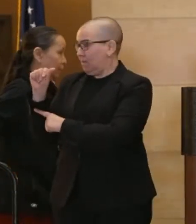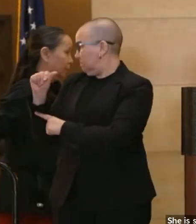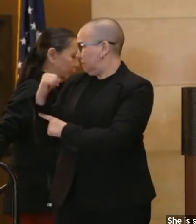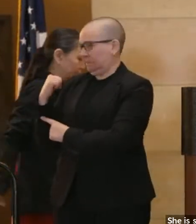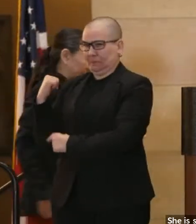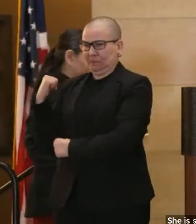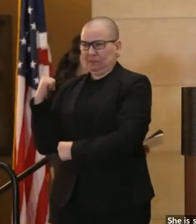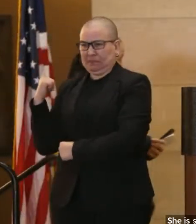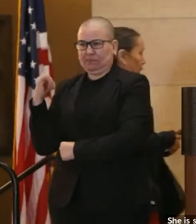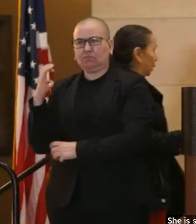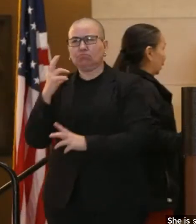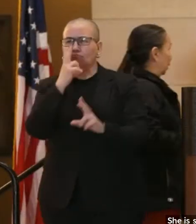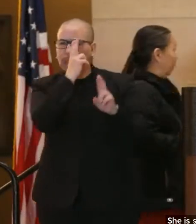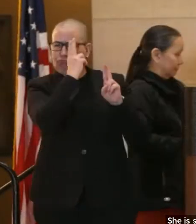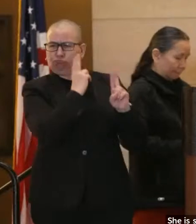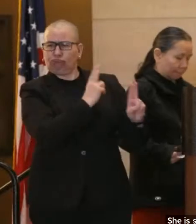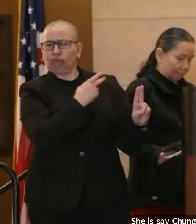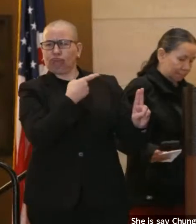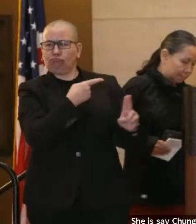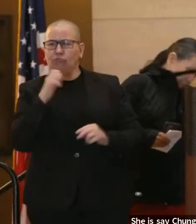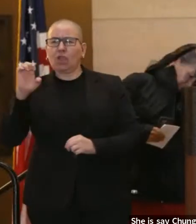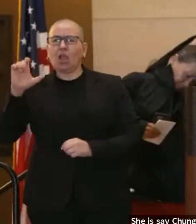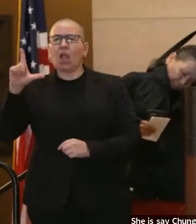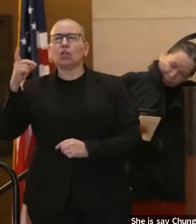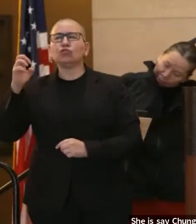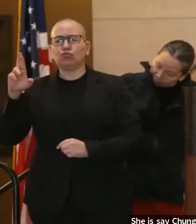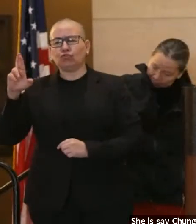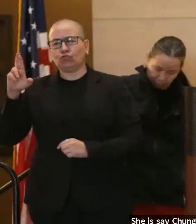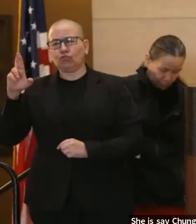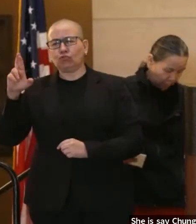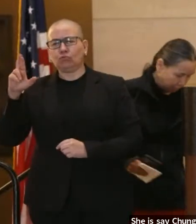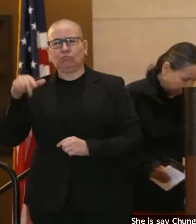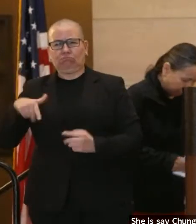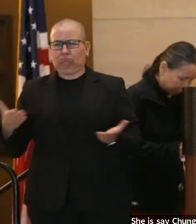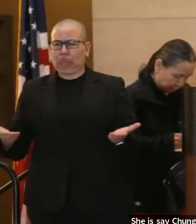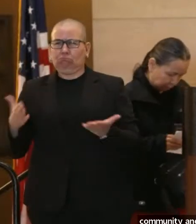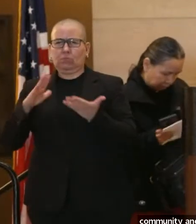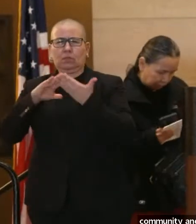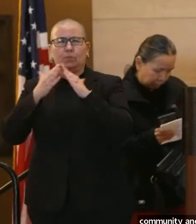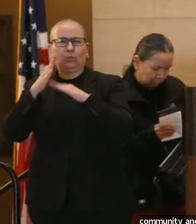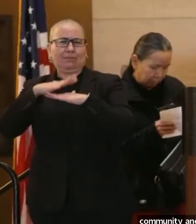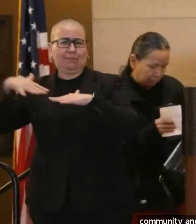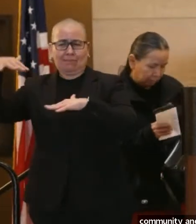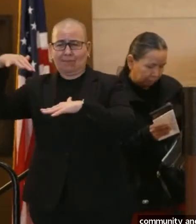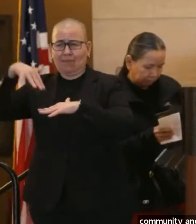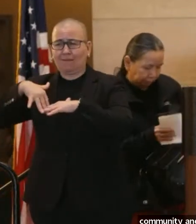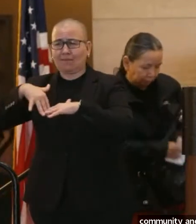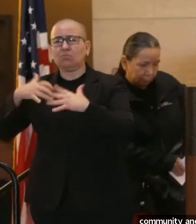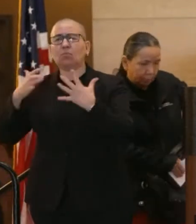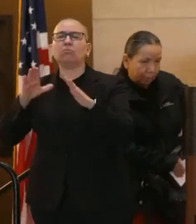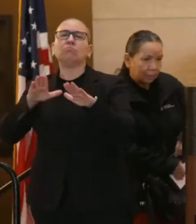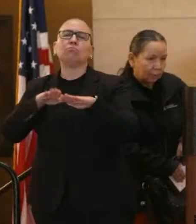elder in the community, and she would like to get us started in a proper way in a prayer. So I would like to welcome her to the mic.